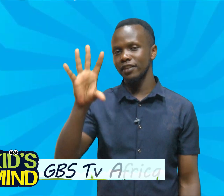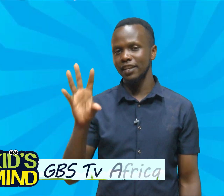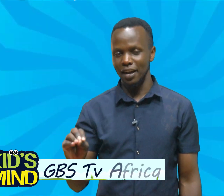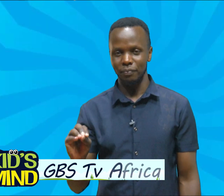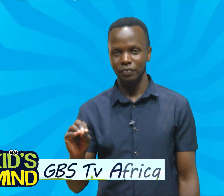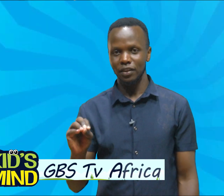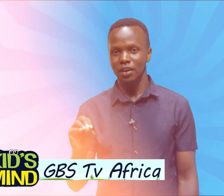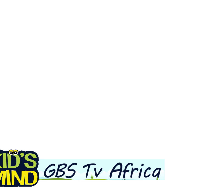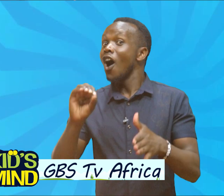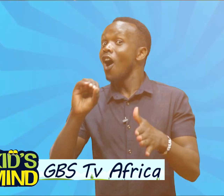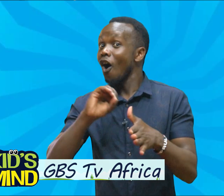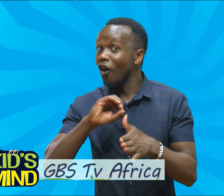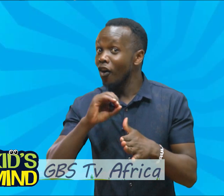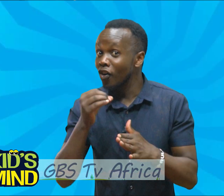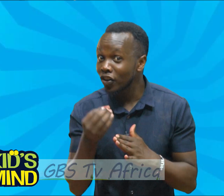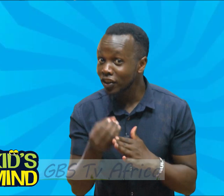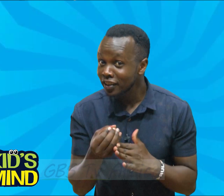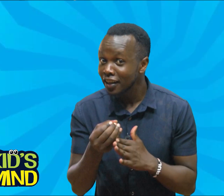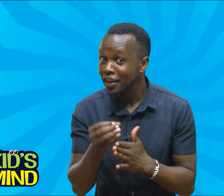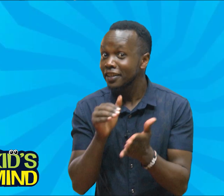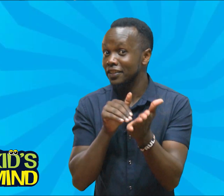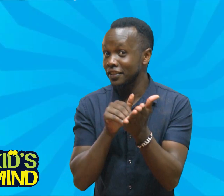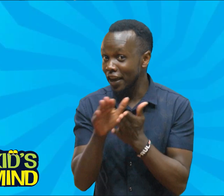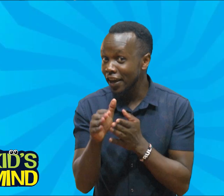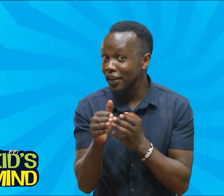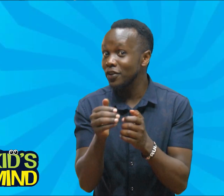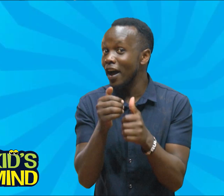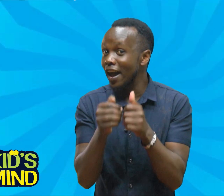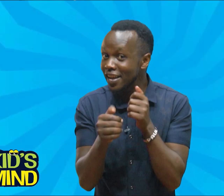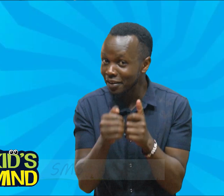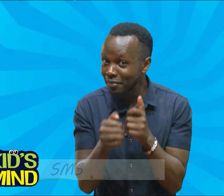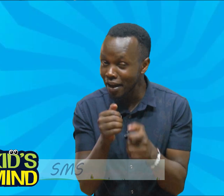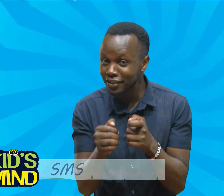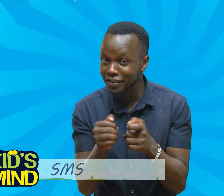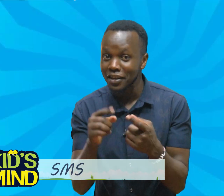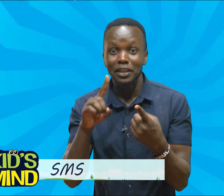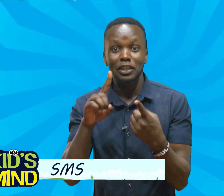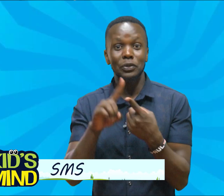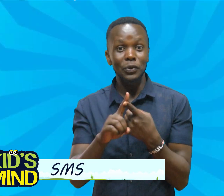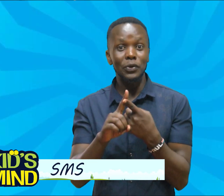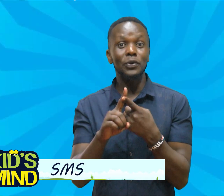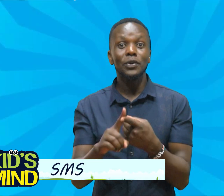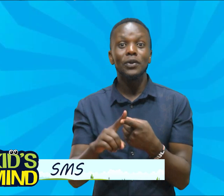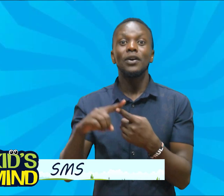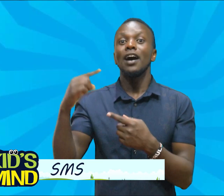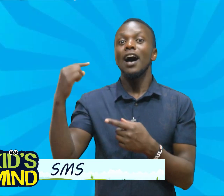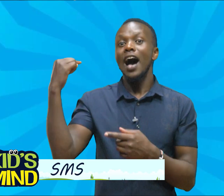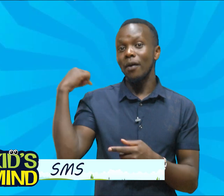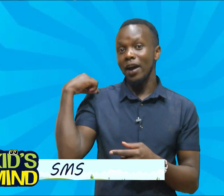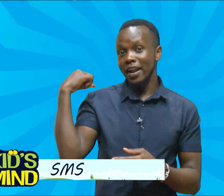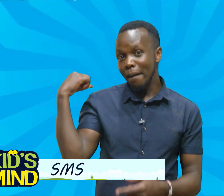Africa. Or send your SMS to our